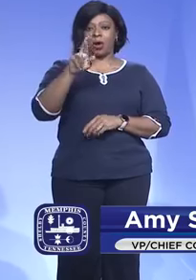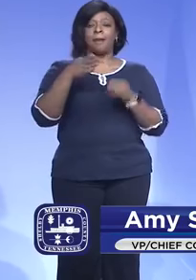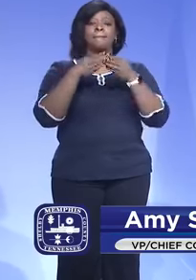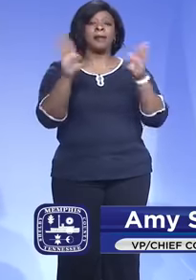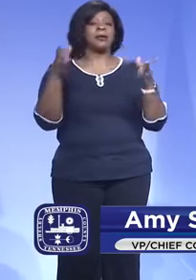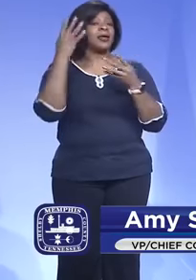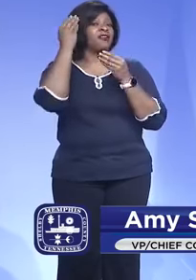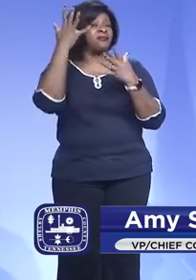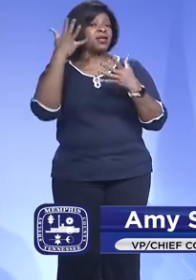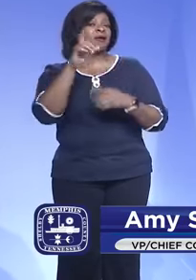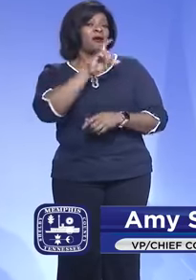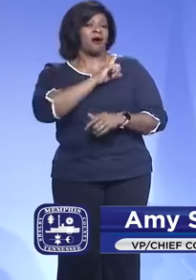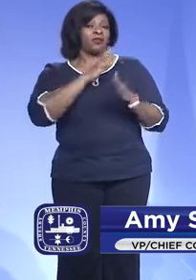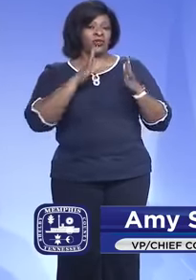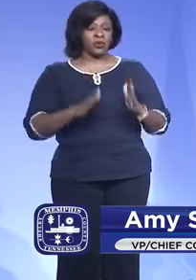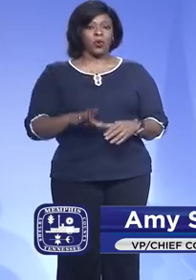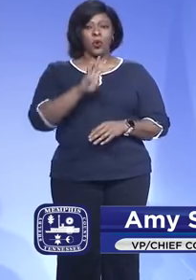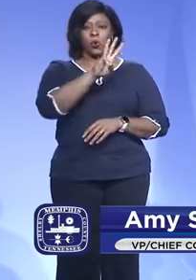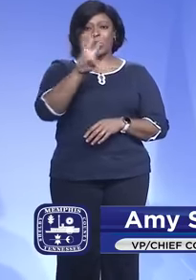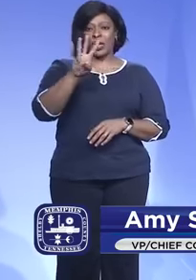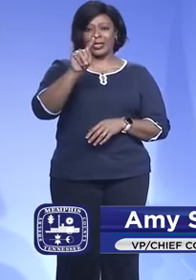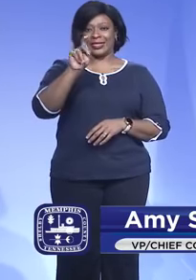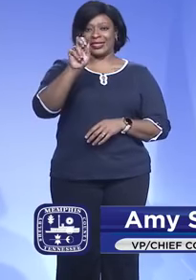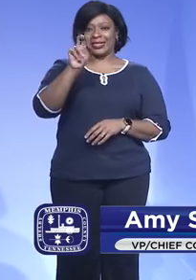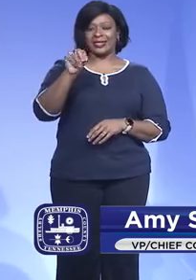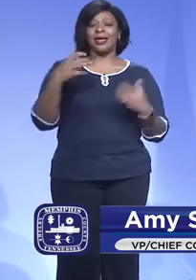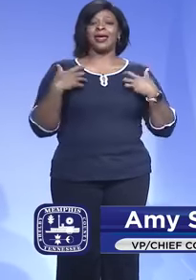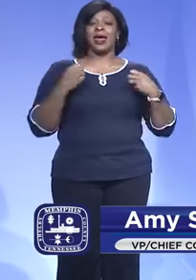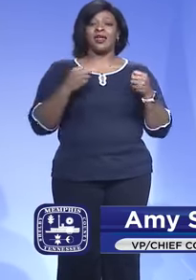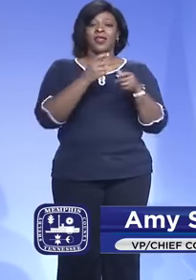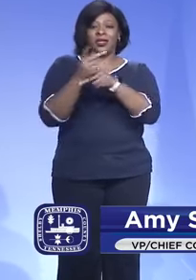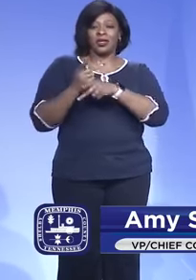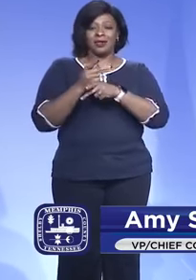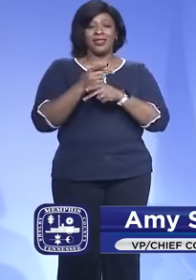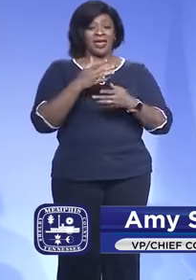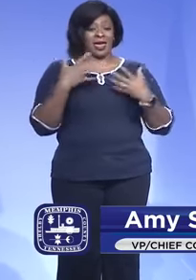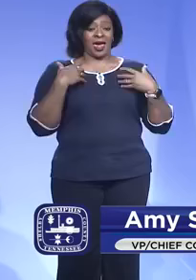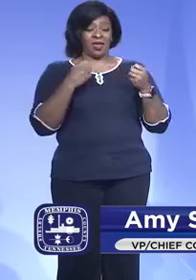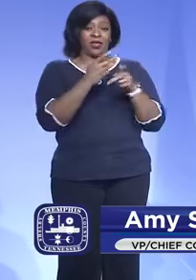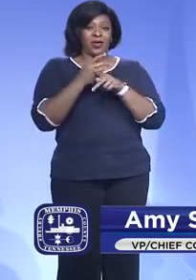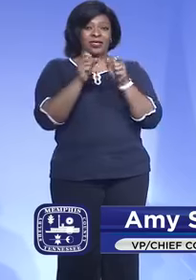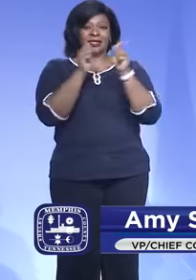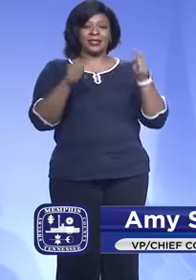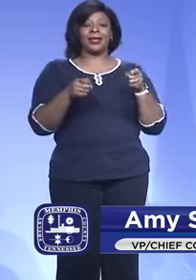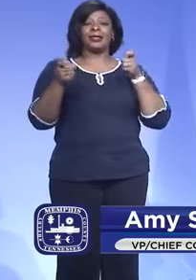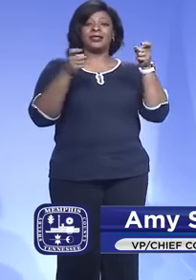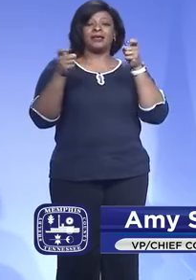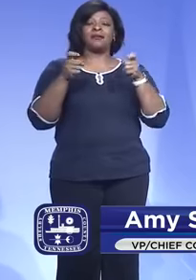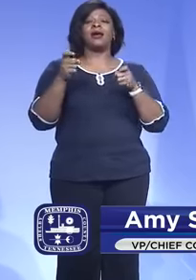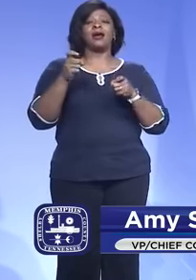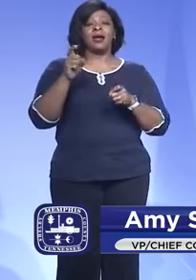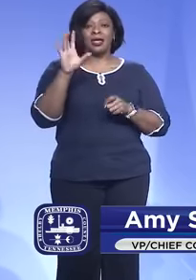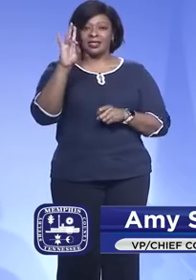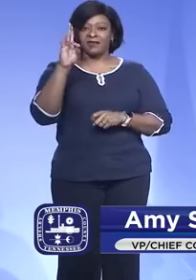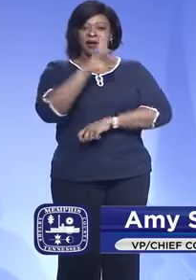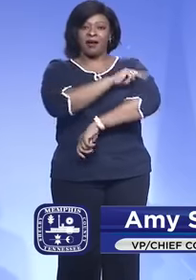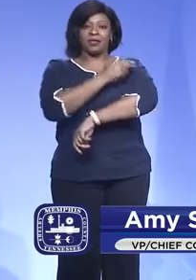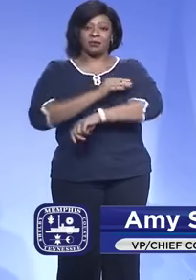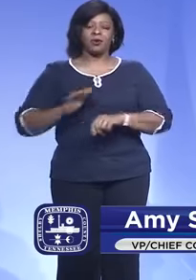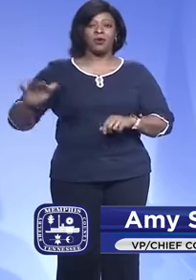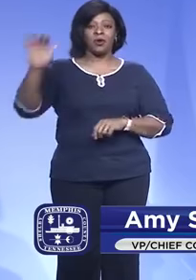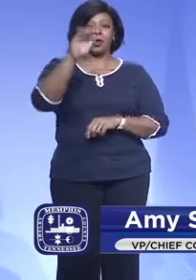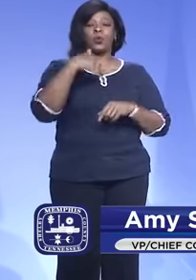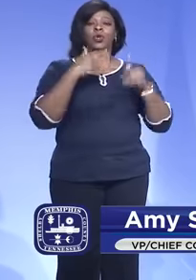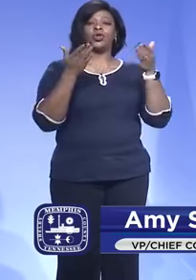and West Tennessee Healthcare is a healthcare system that operates 7 hospitals across West Tennessee, and we serve